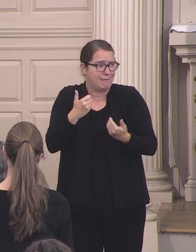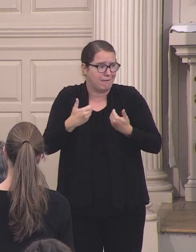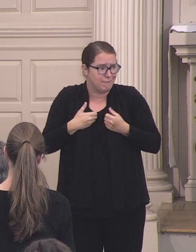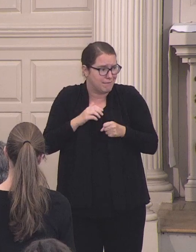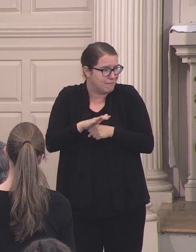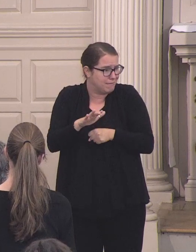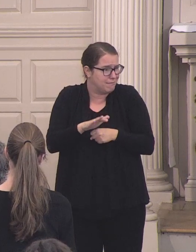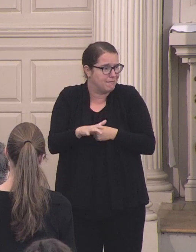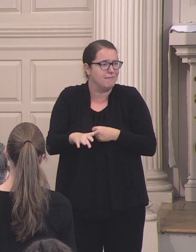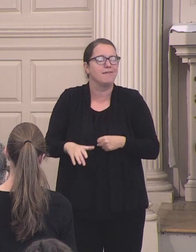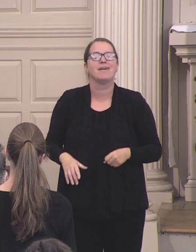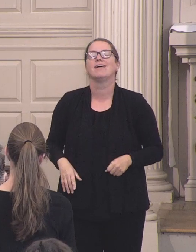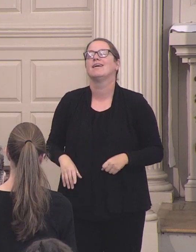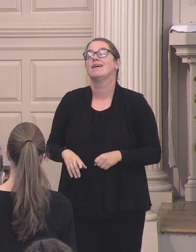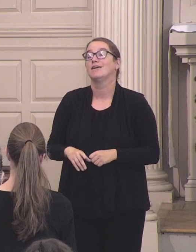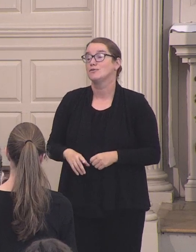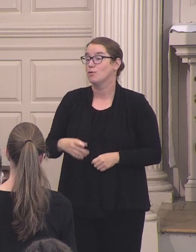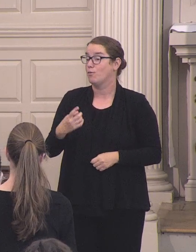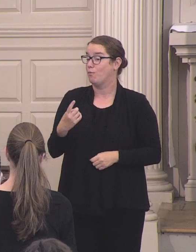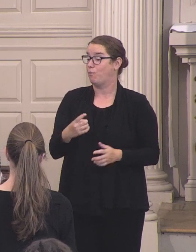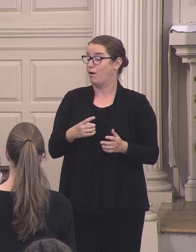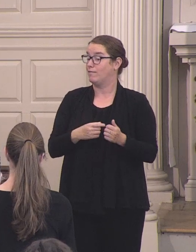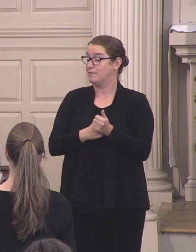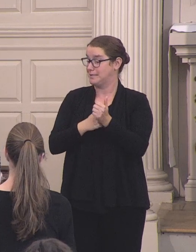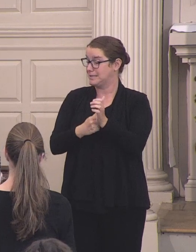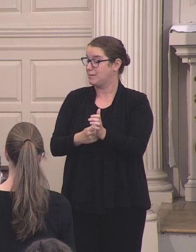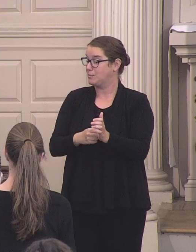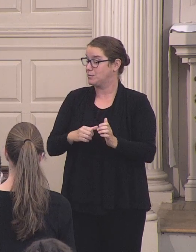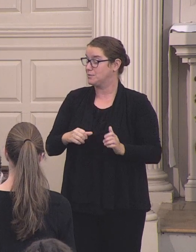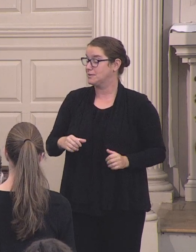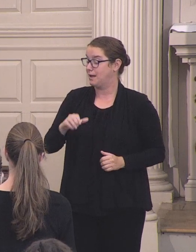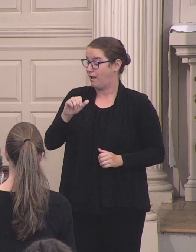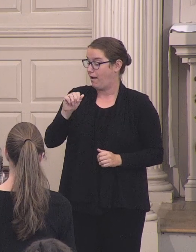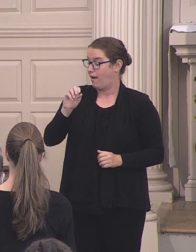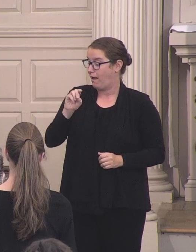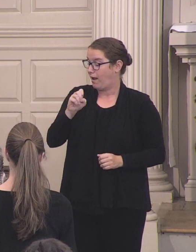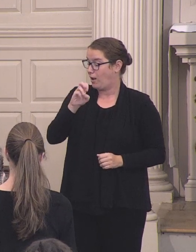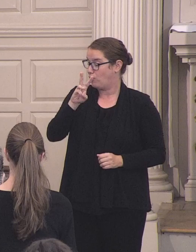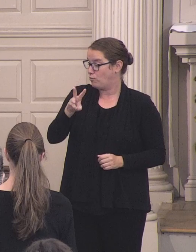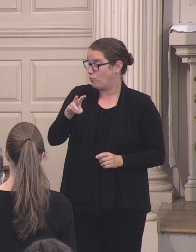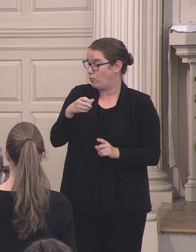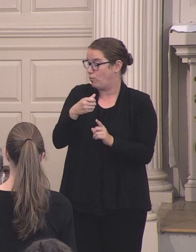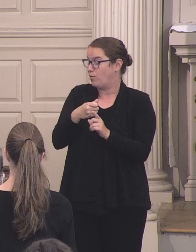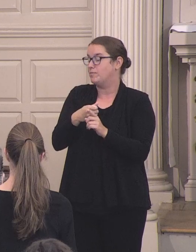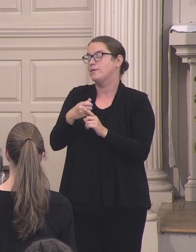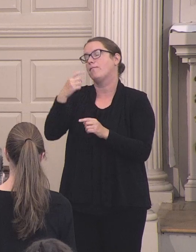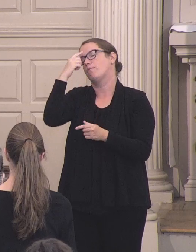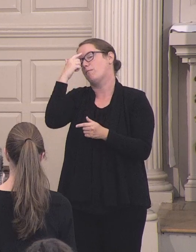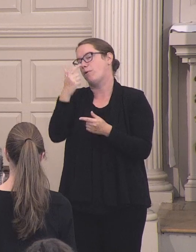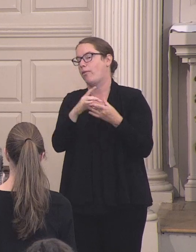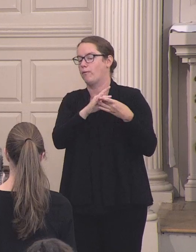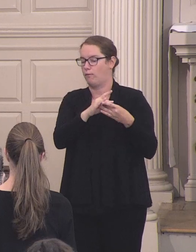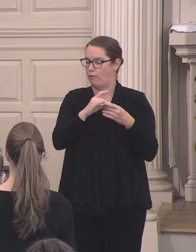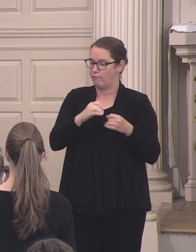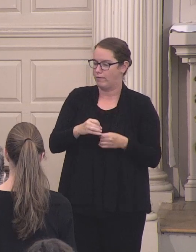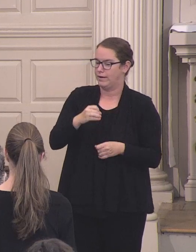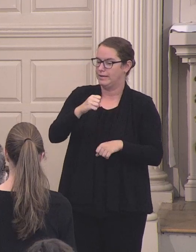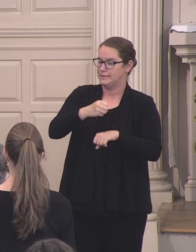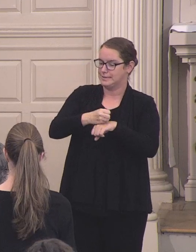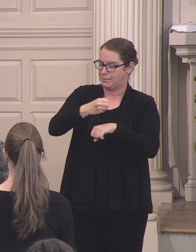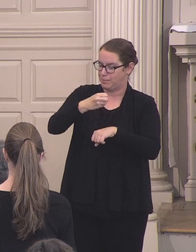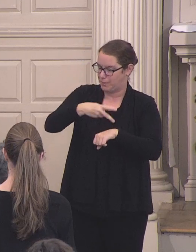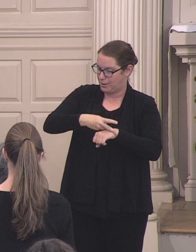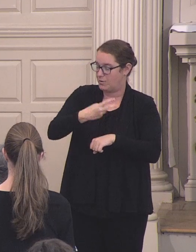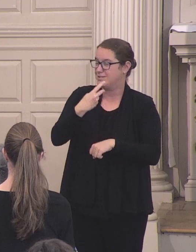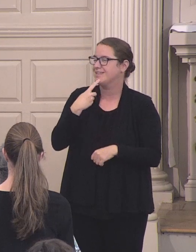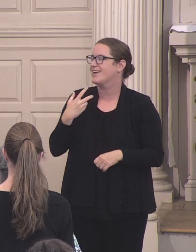One of his disciples, Andrew, the brother of Simon Peter, said